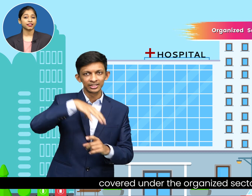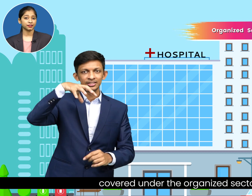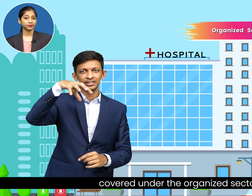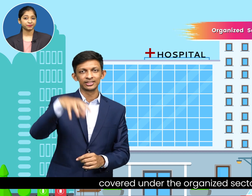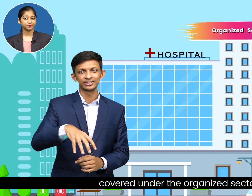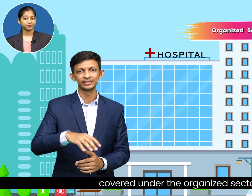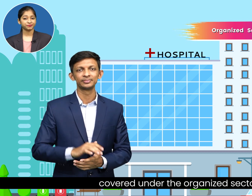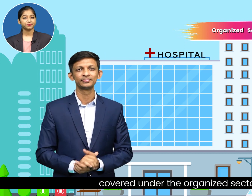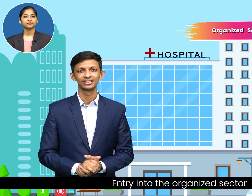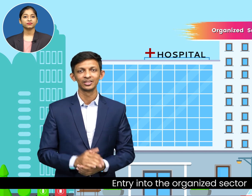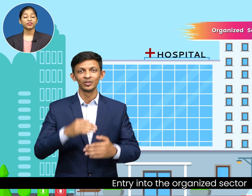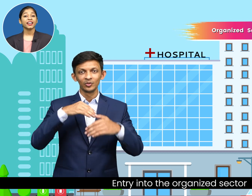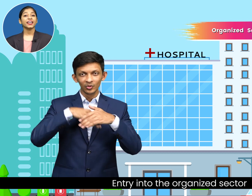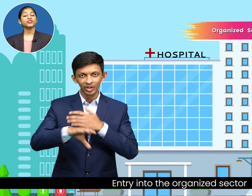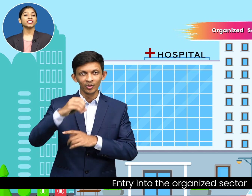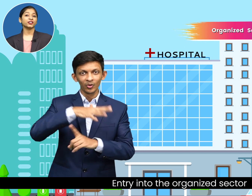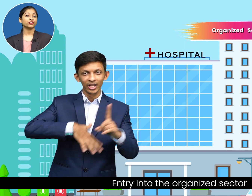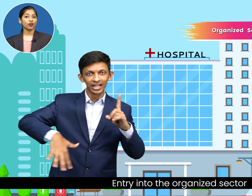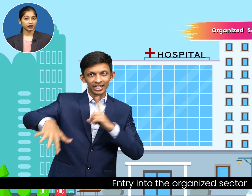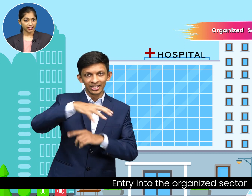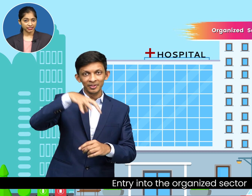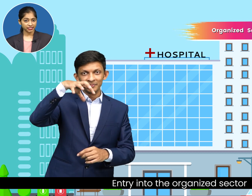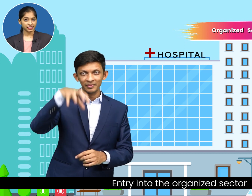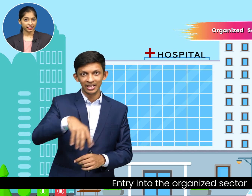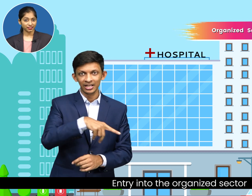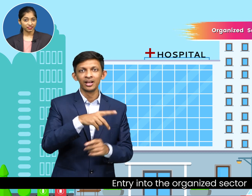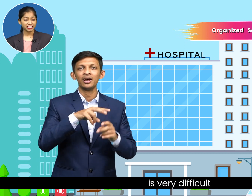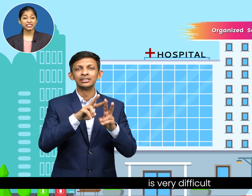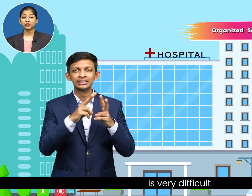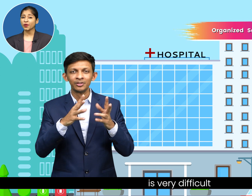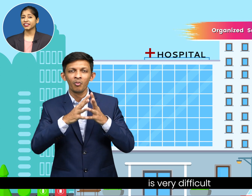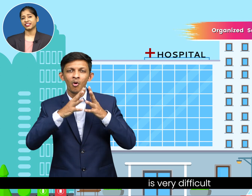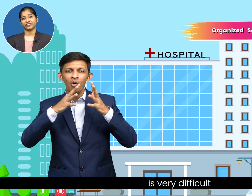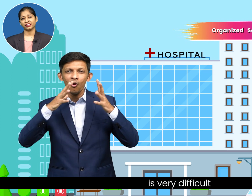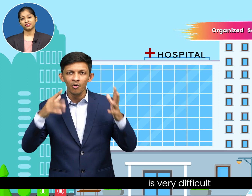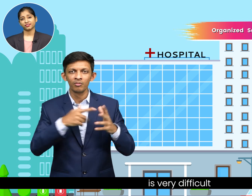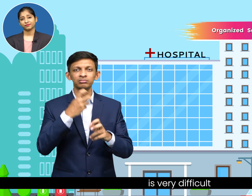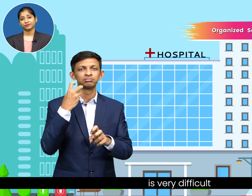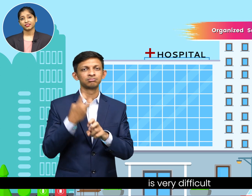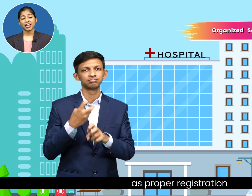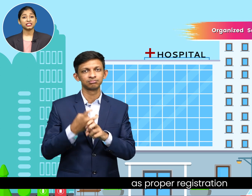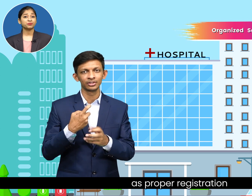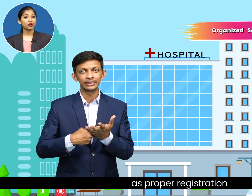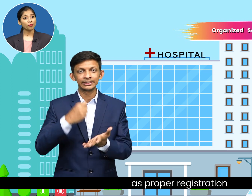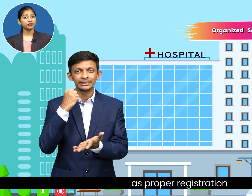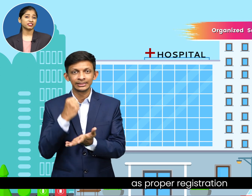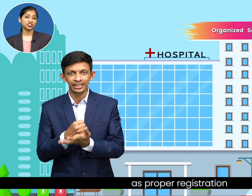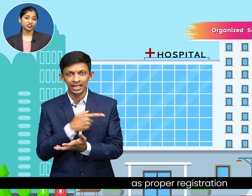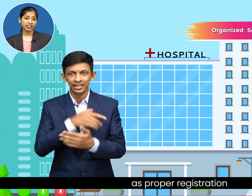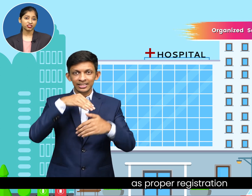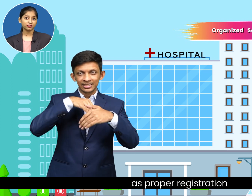organized sector. Entry into the organized sector is very difficult as